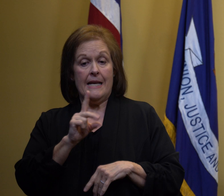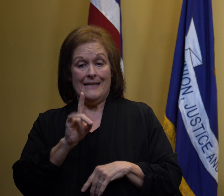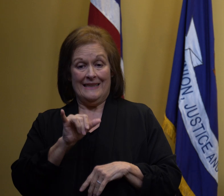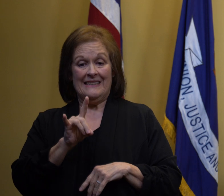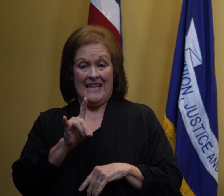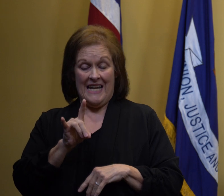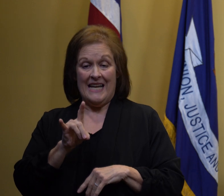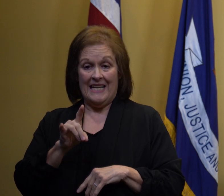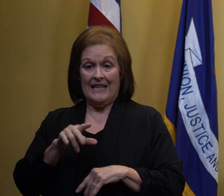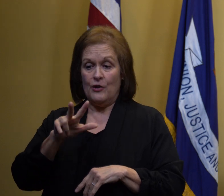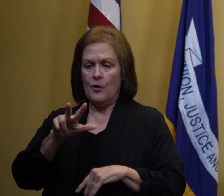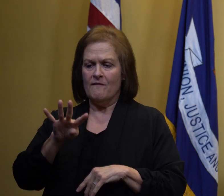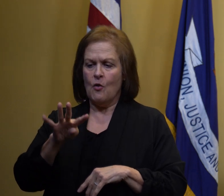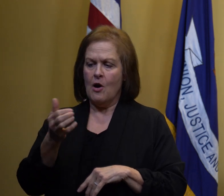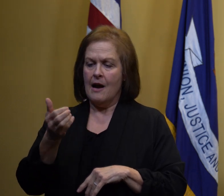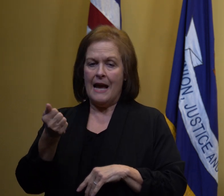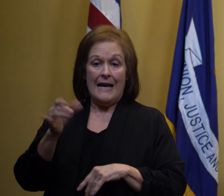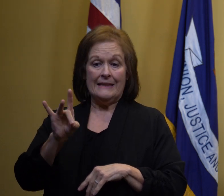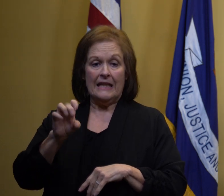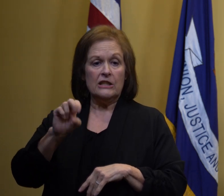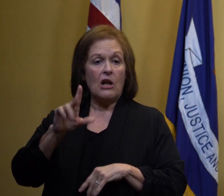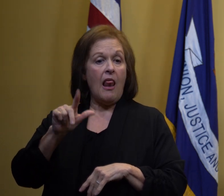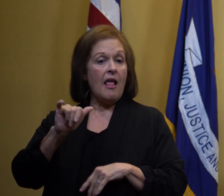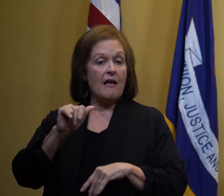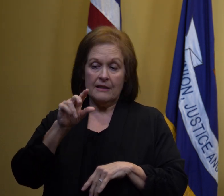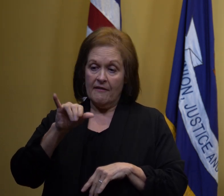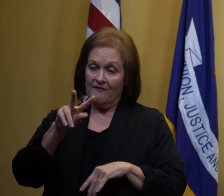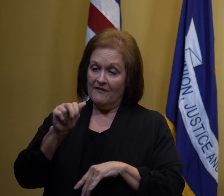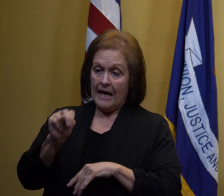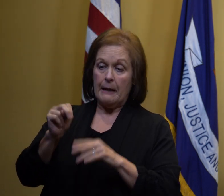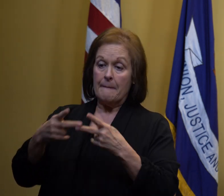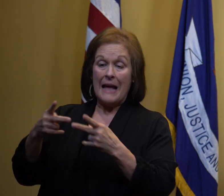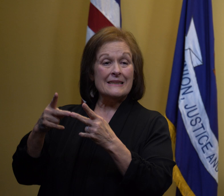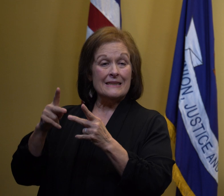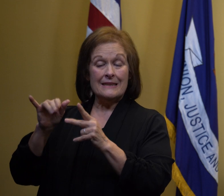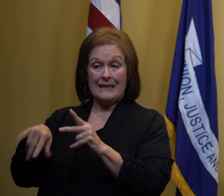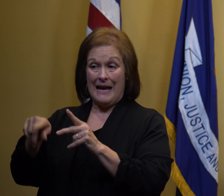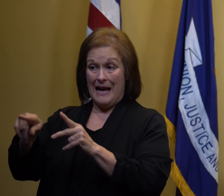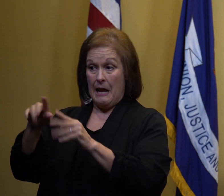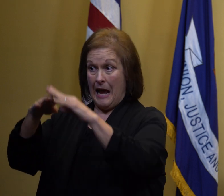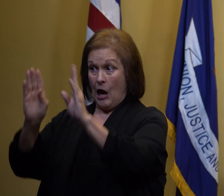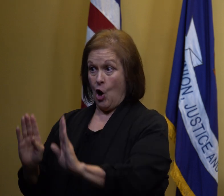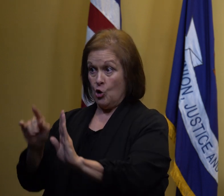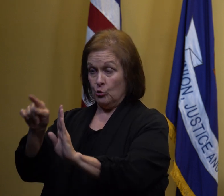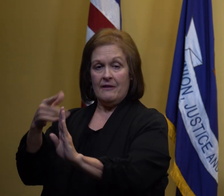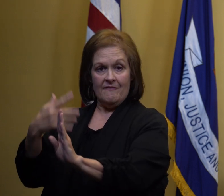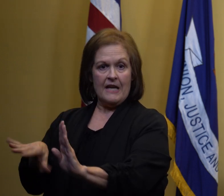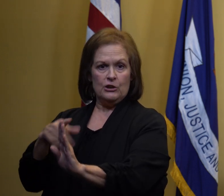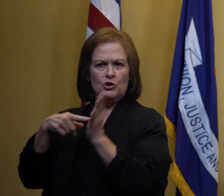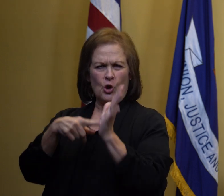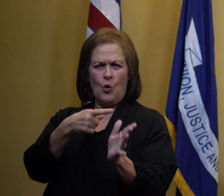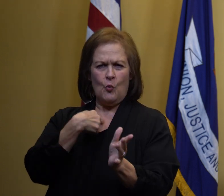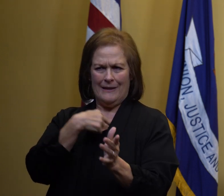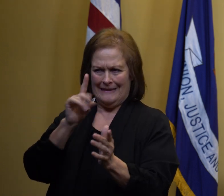down 3418 Sullen Place after receiving an emergency demolition order earlier this month. And I have